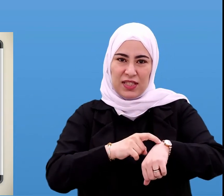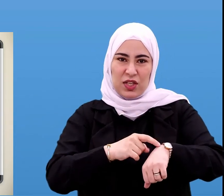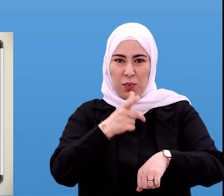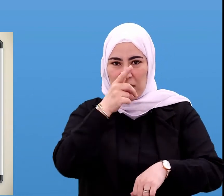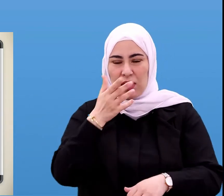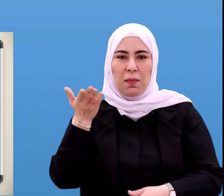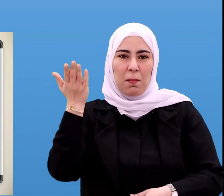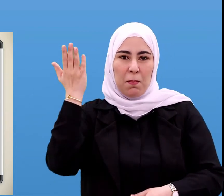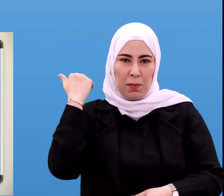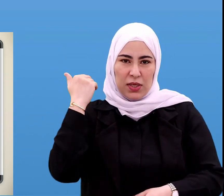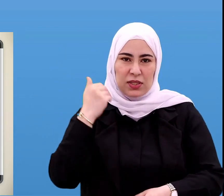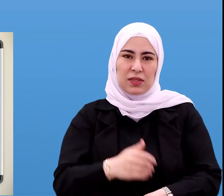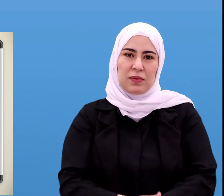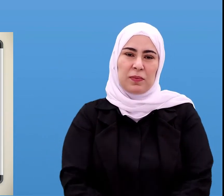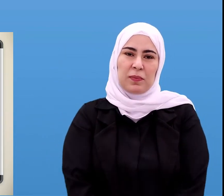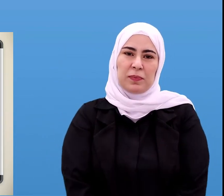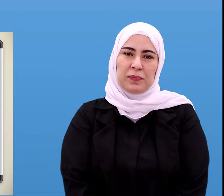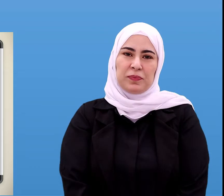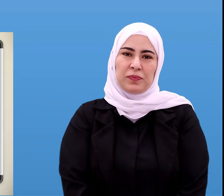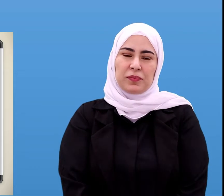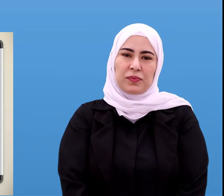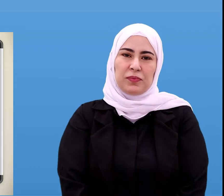after means in the past.